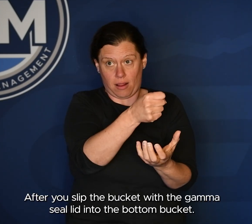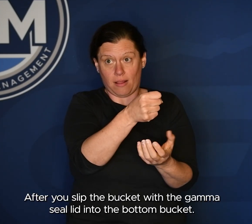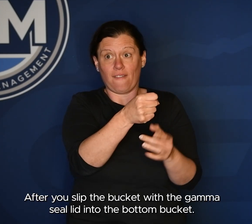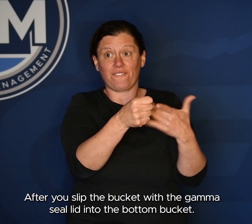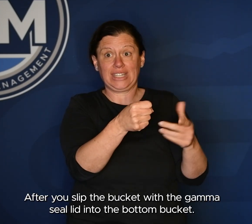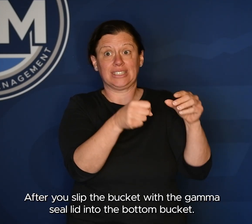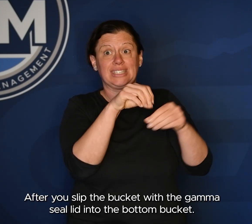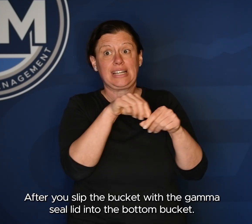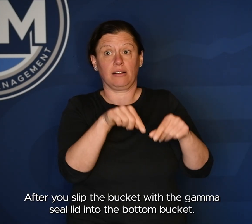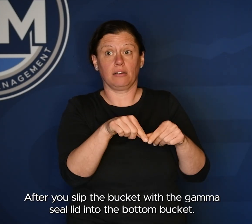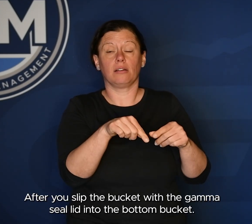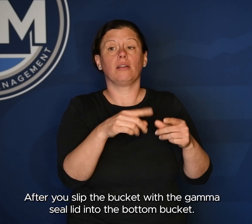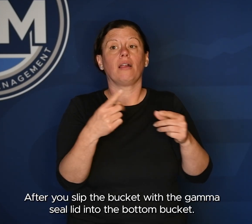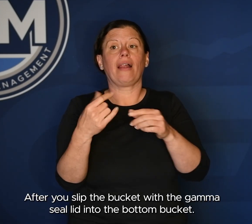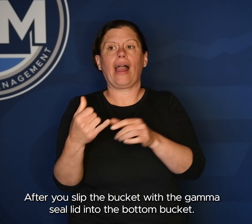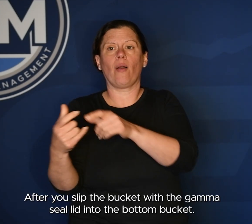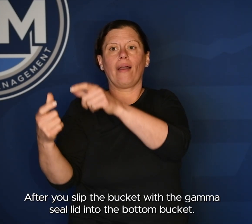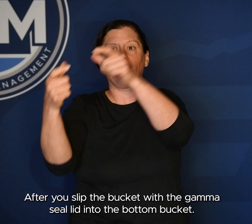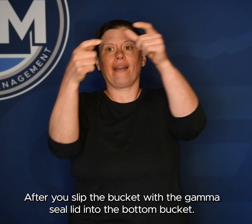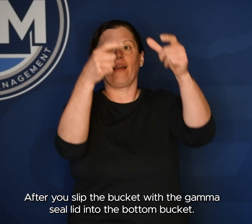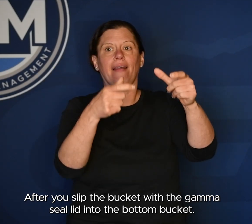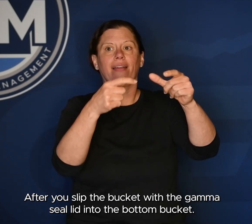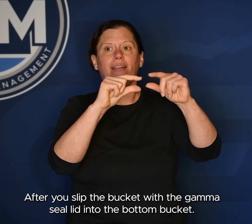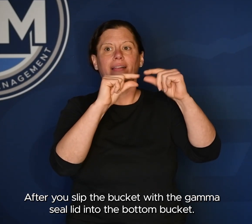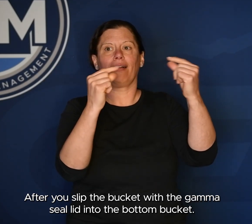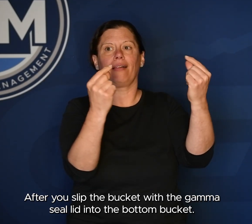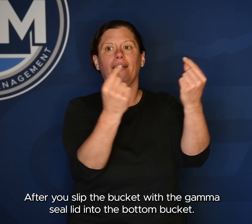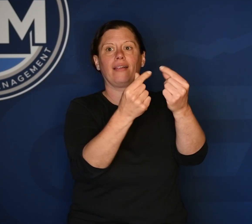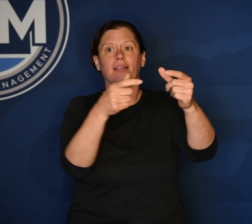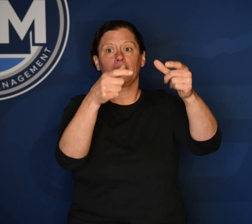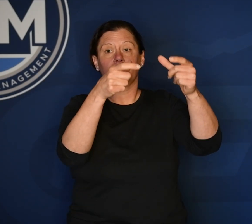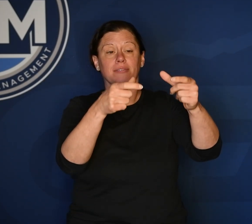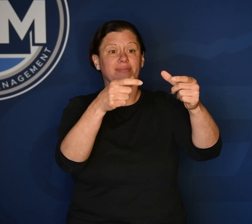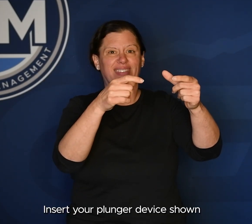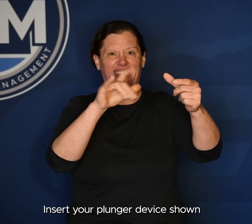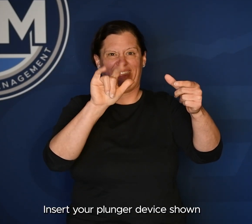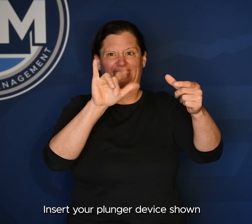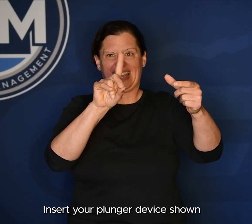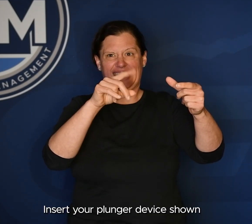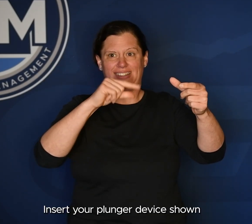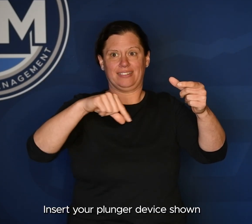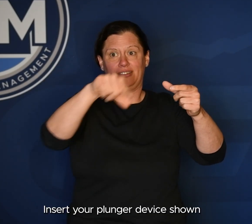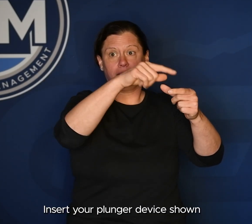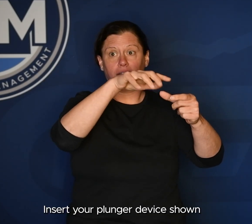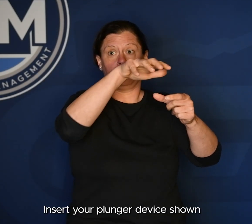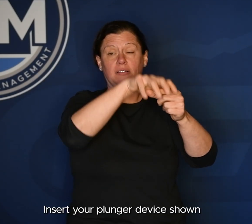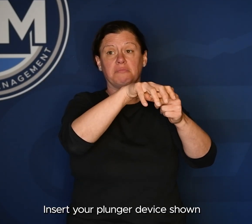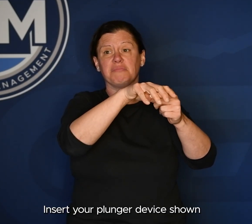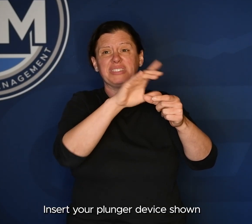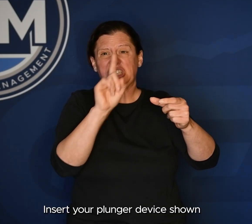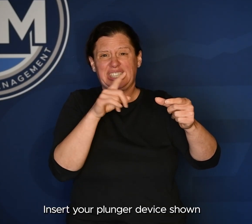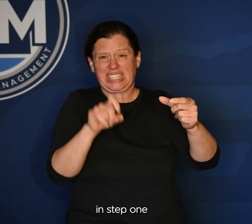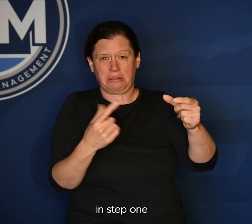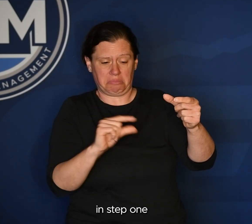the bucket with the Gamma Seal lid into the bottom bucket, insert your plunger device, shown in Step